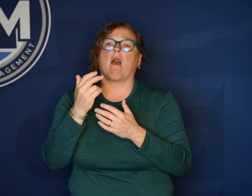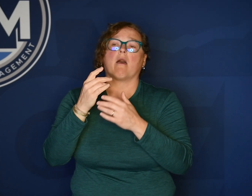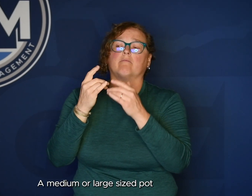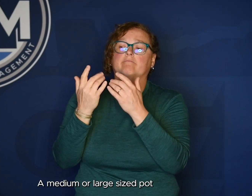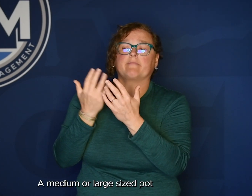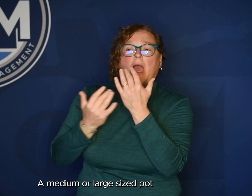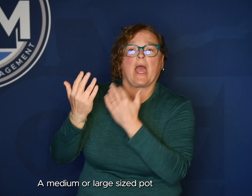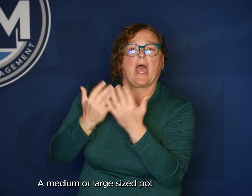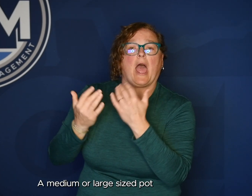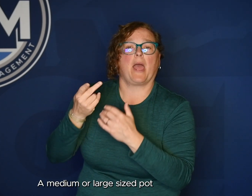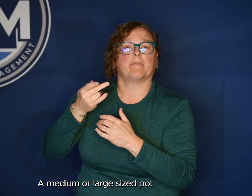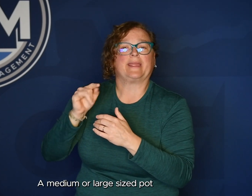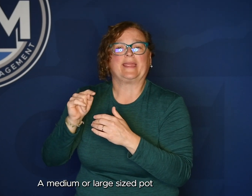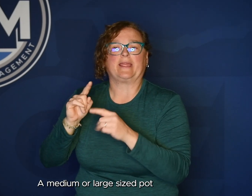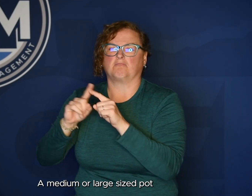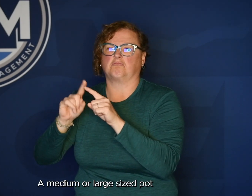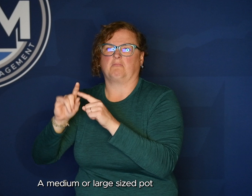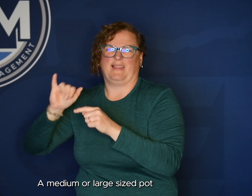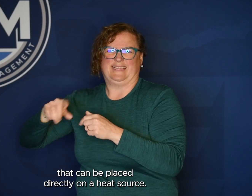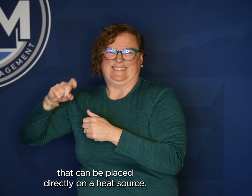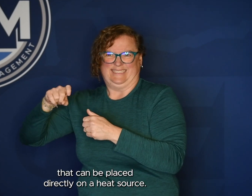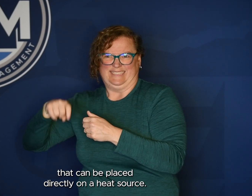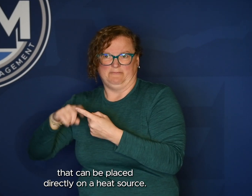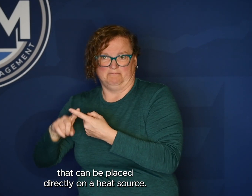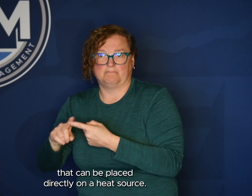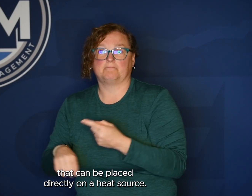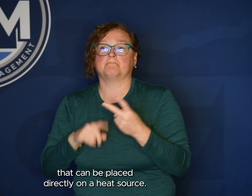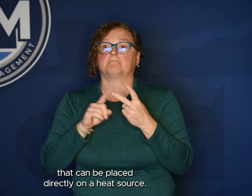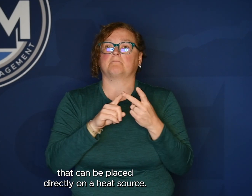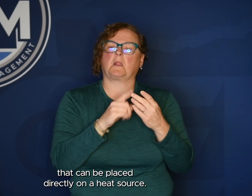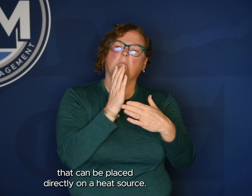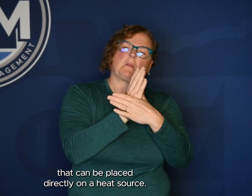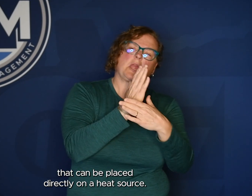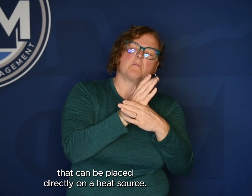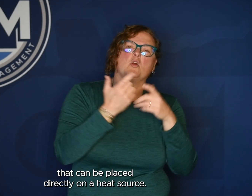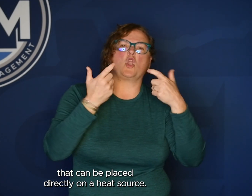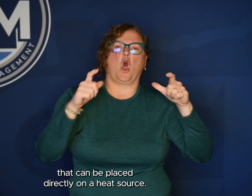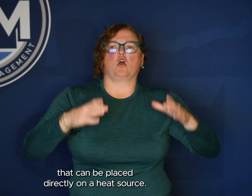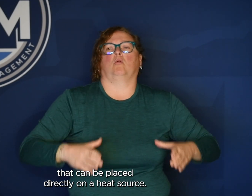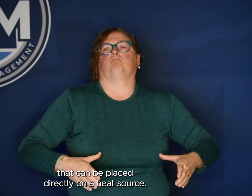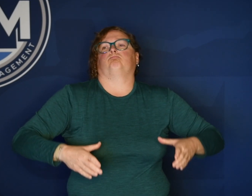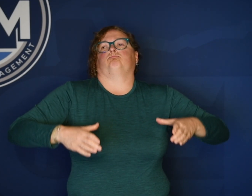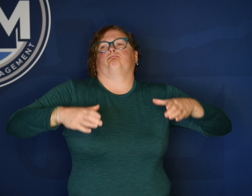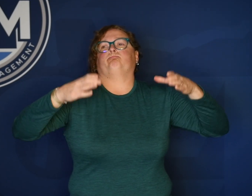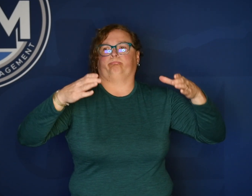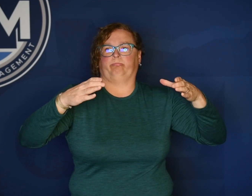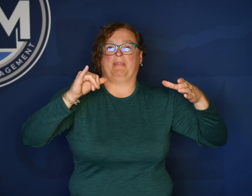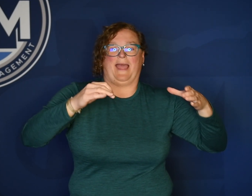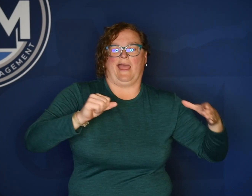A medium or large-sized pot that can be placed directly on a heat source.